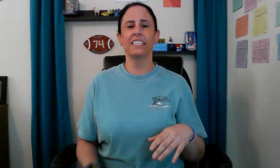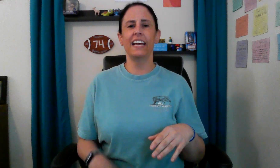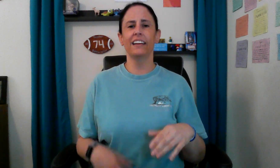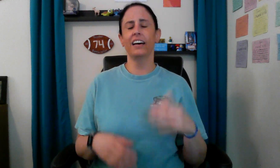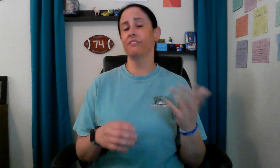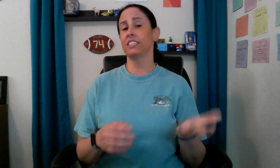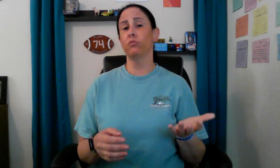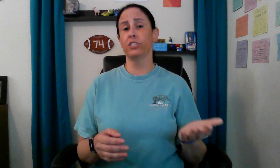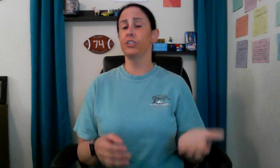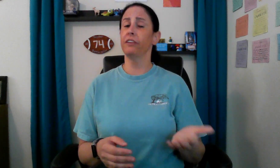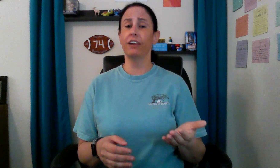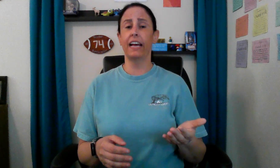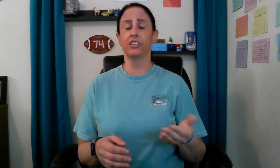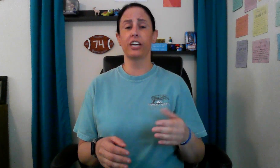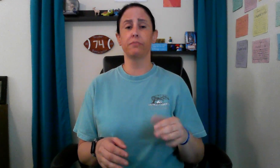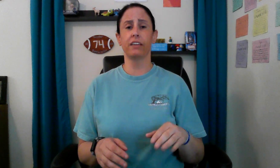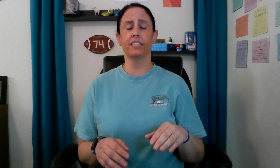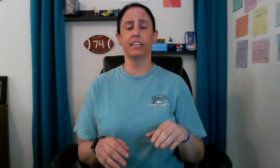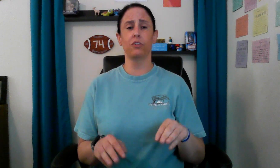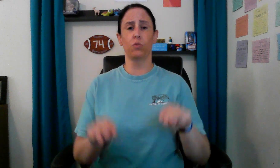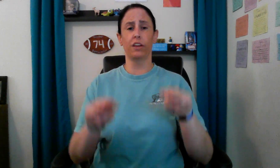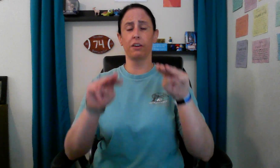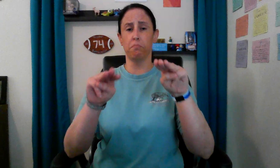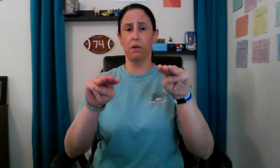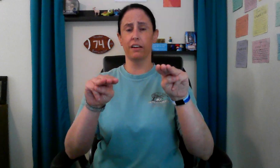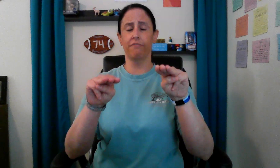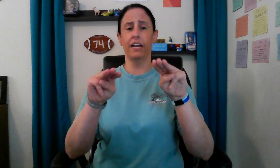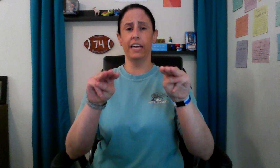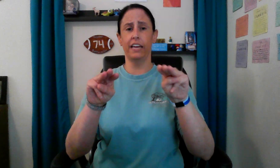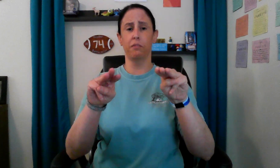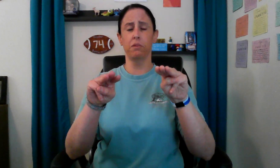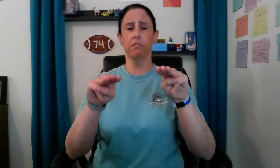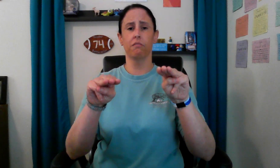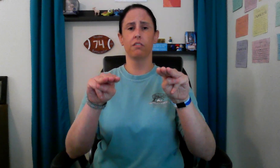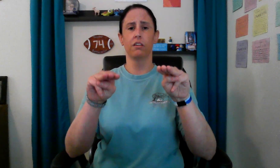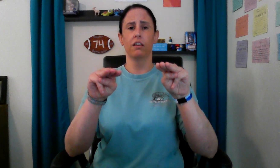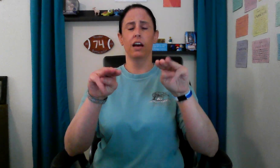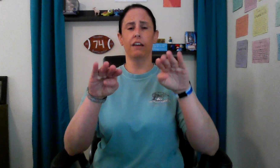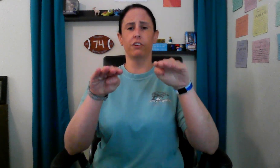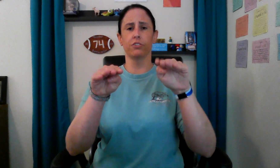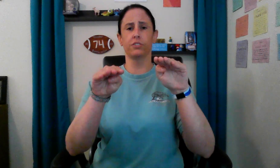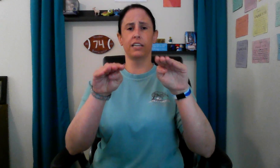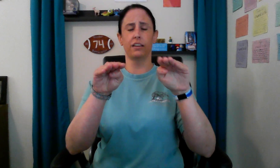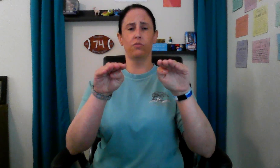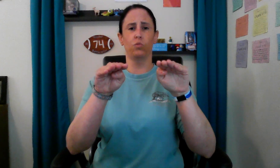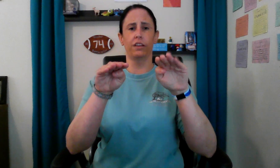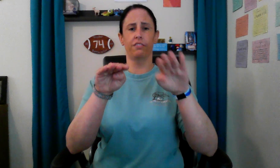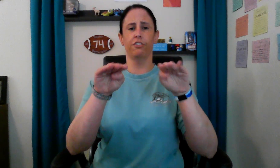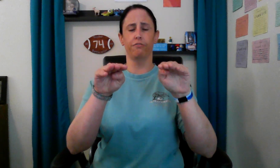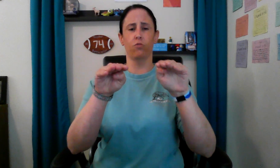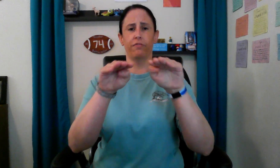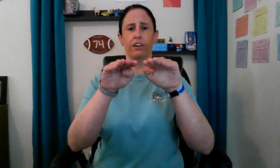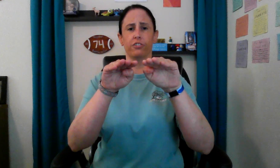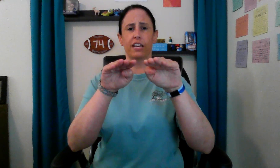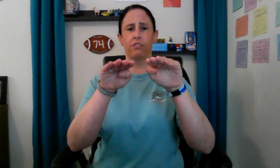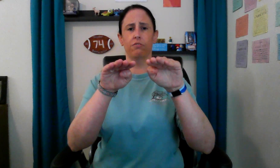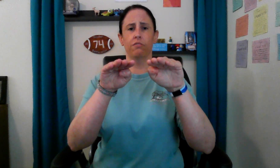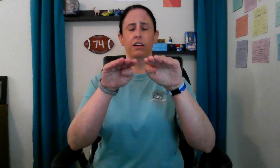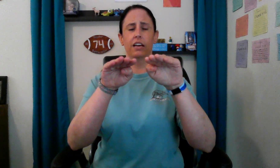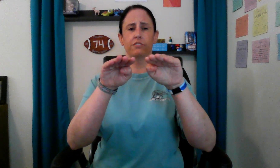Montana, I've seen with two different hand shapes. I've seen it with a modified M. I've also seen it with your four fingers out.